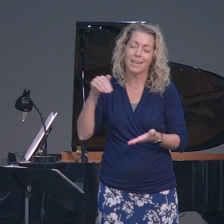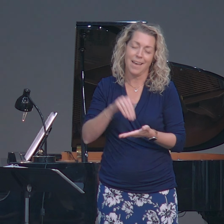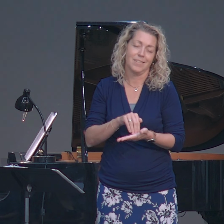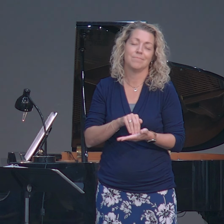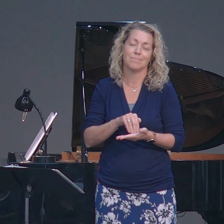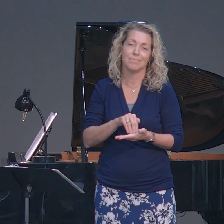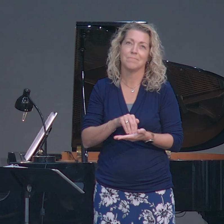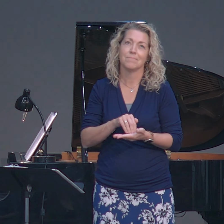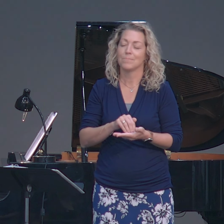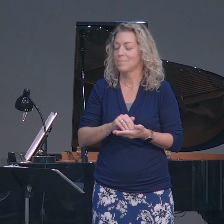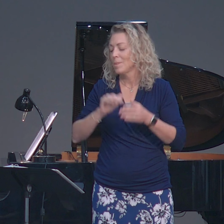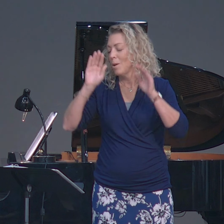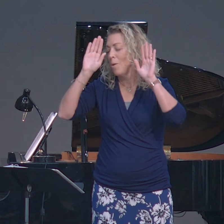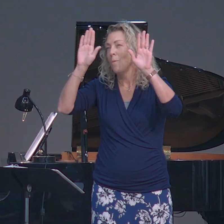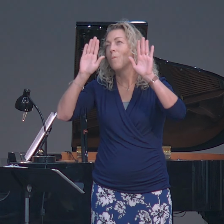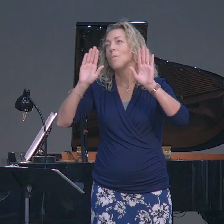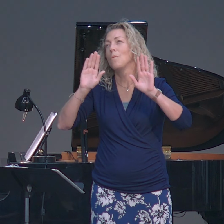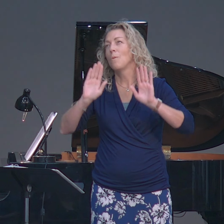joy, what